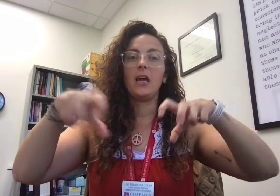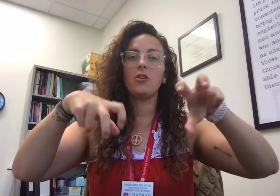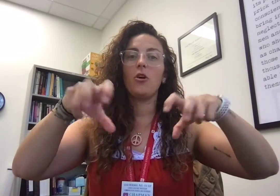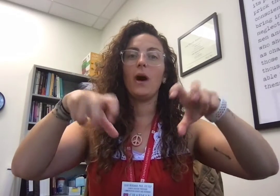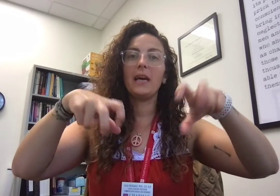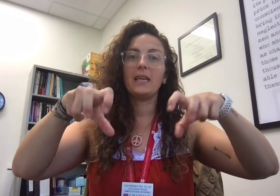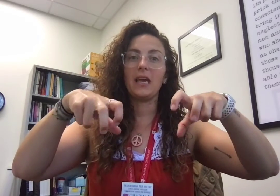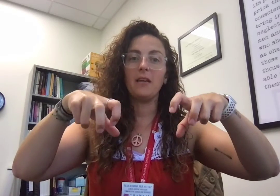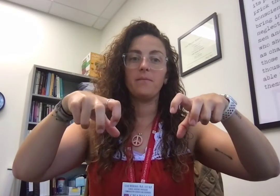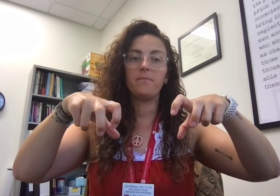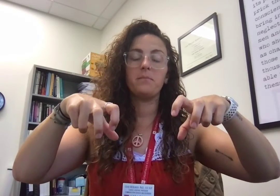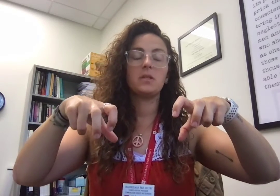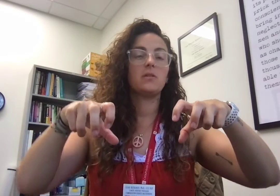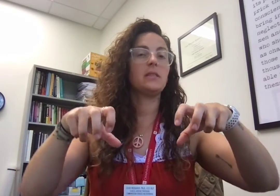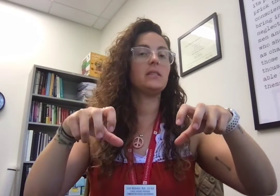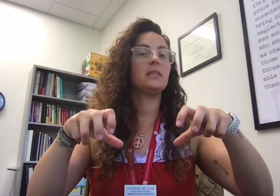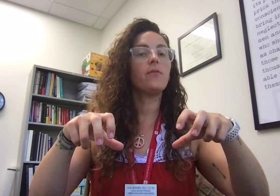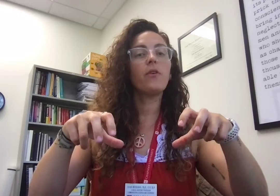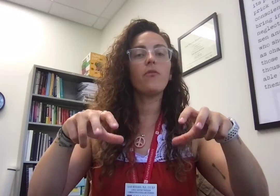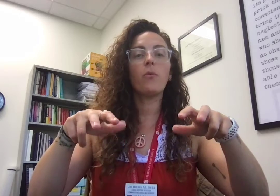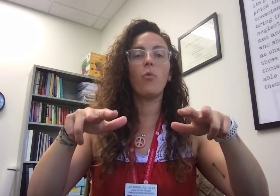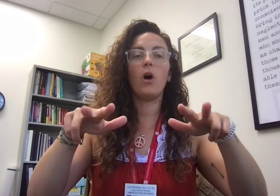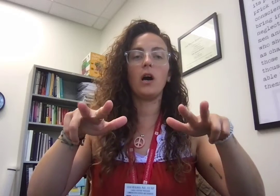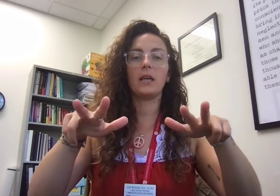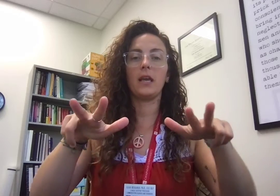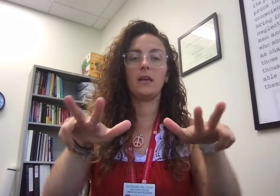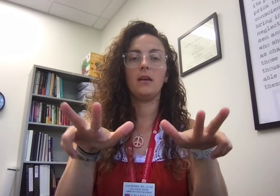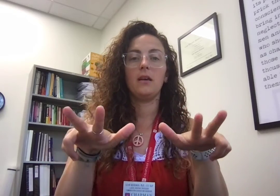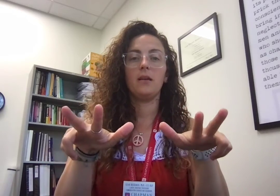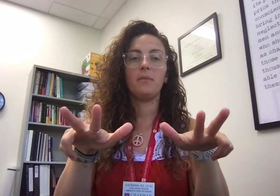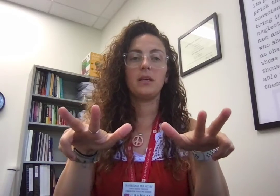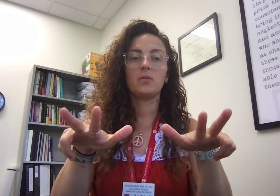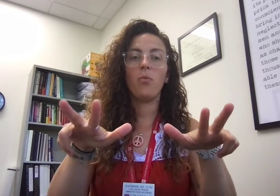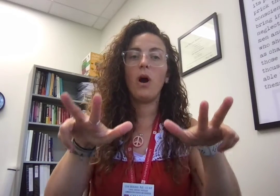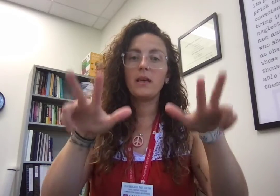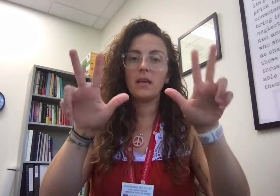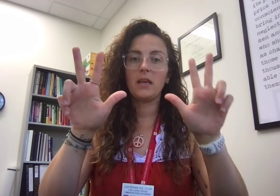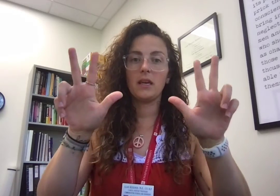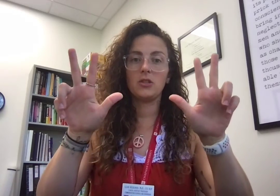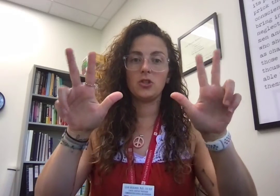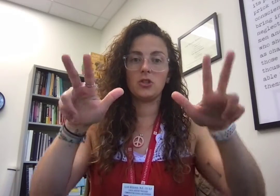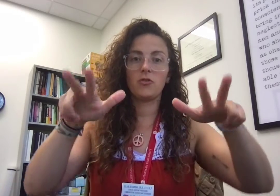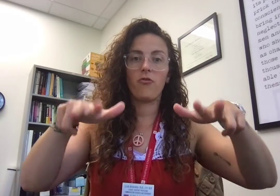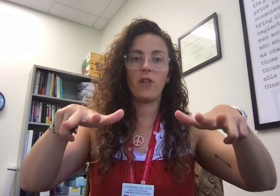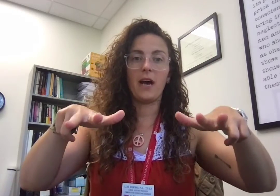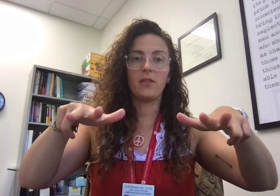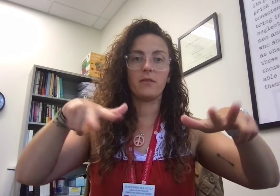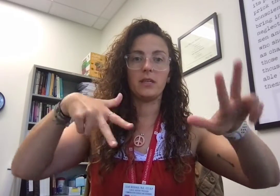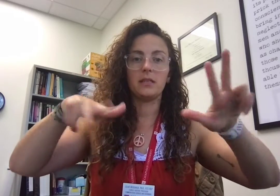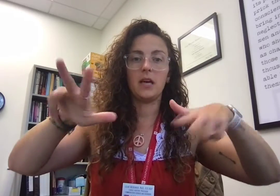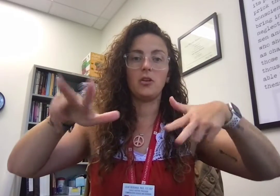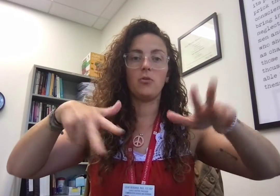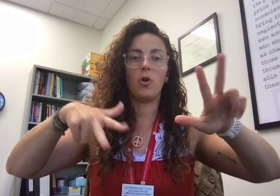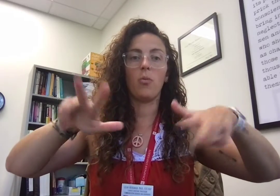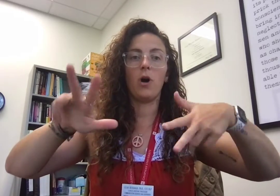you go hiking. So this is different from walking, because walking is just your flat threes and you go